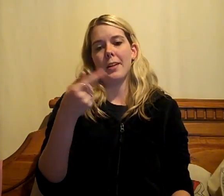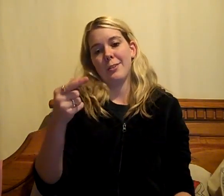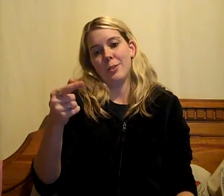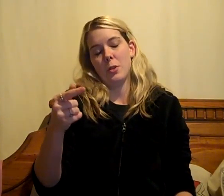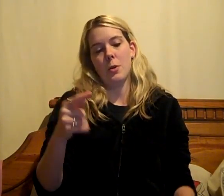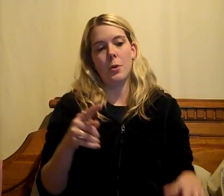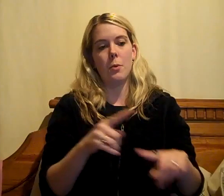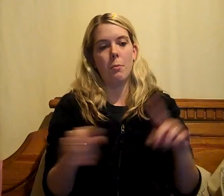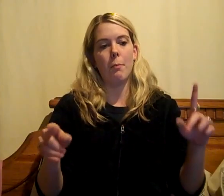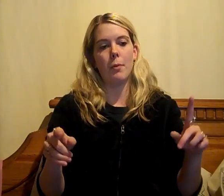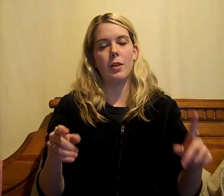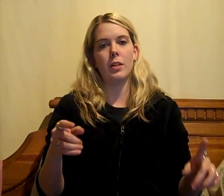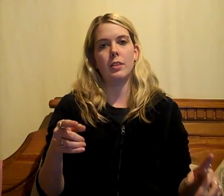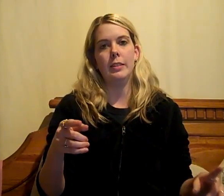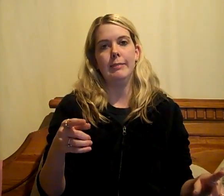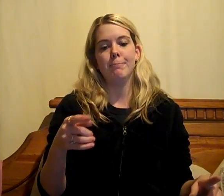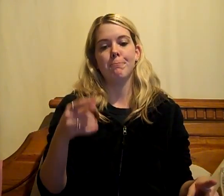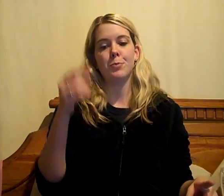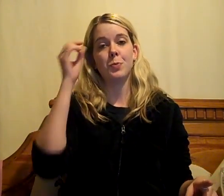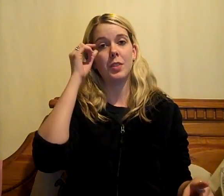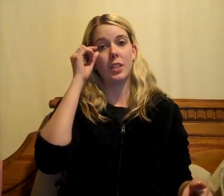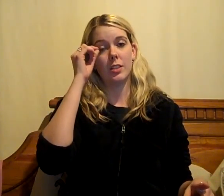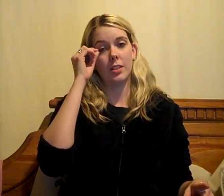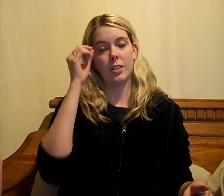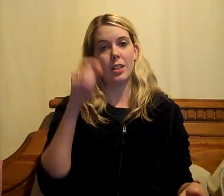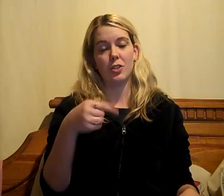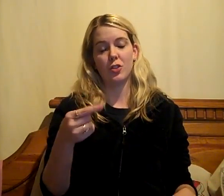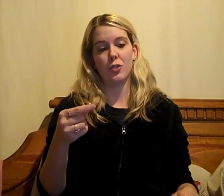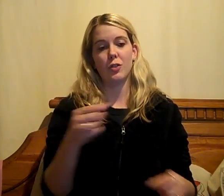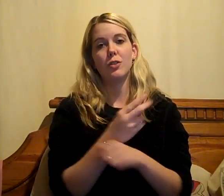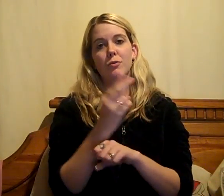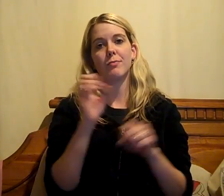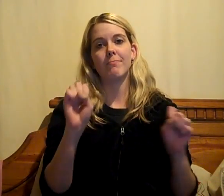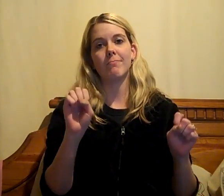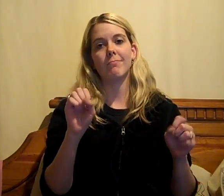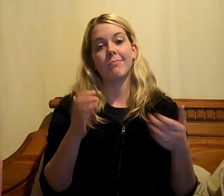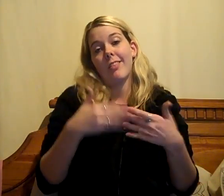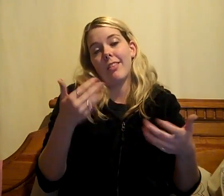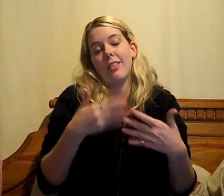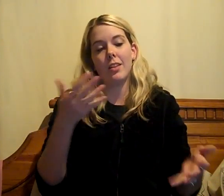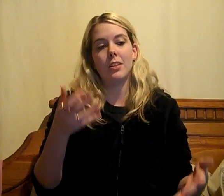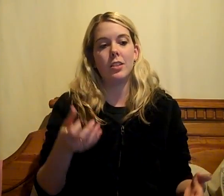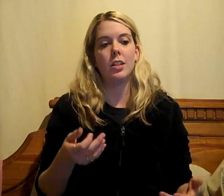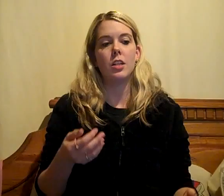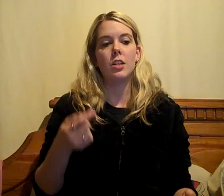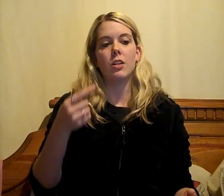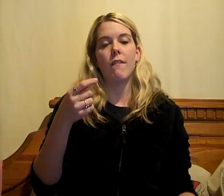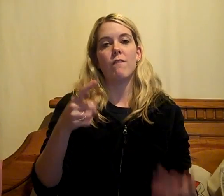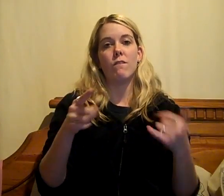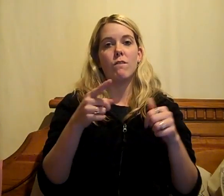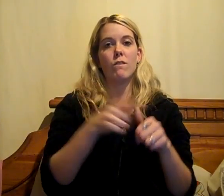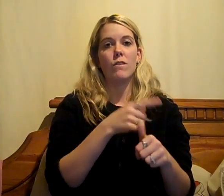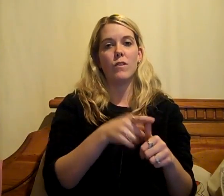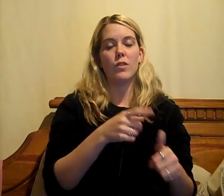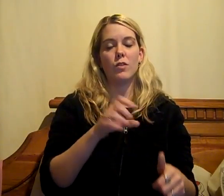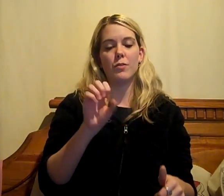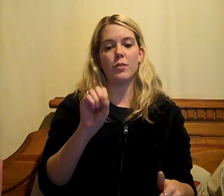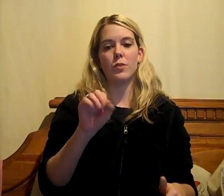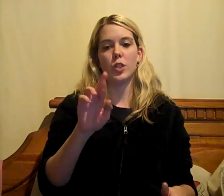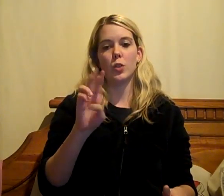flip my mirror because it's on the big side. Okay, so we'll do a sore up here. So we're going to take eyelash glue. I'm